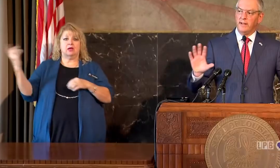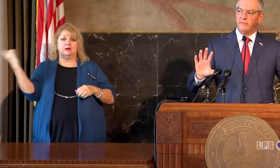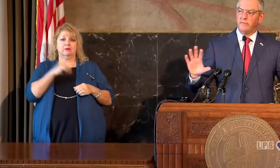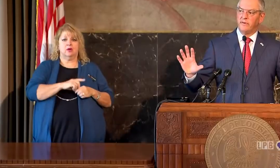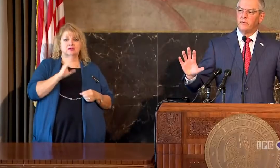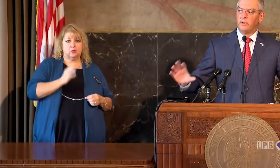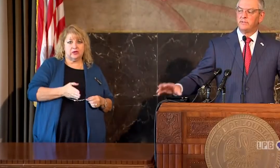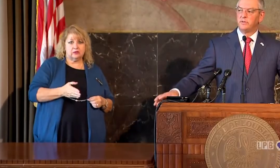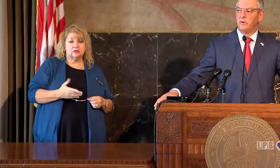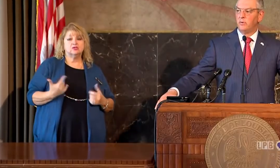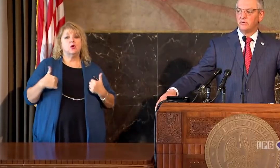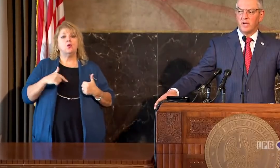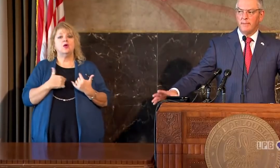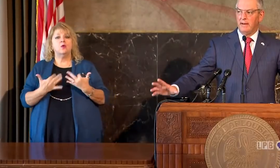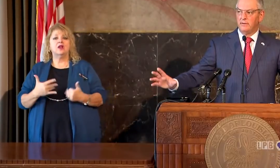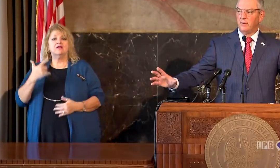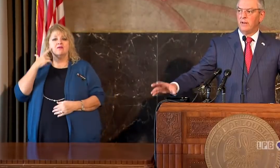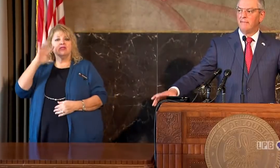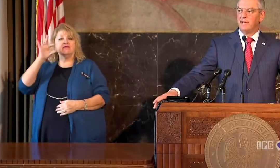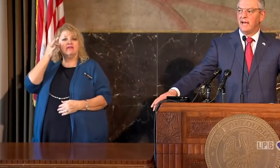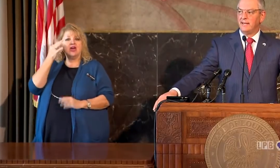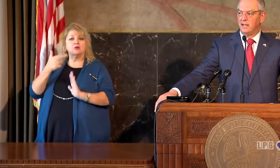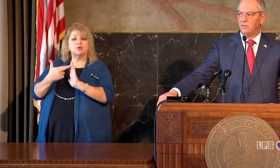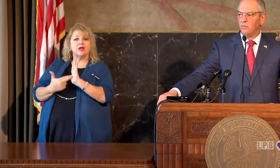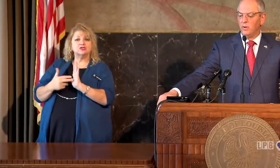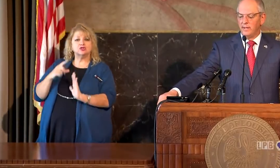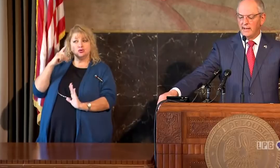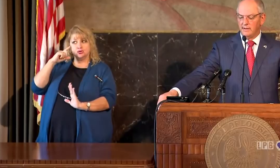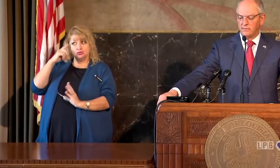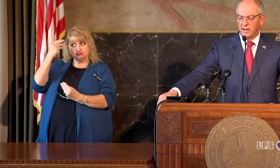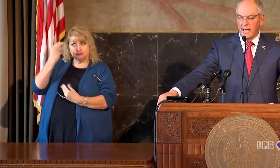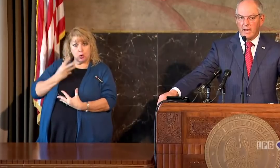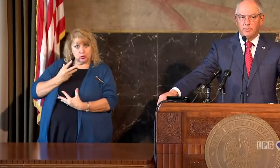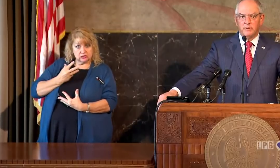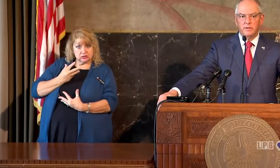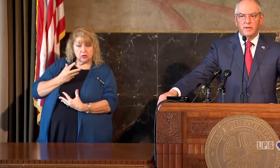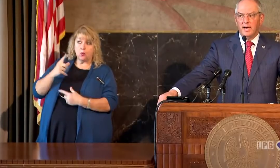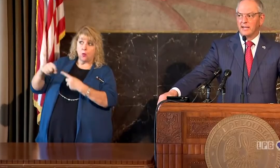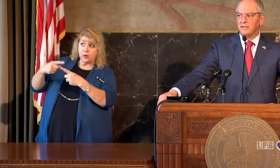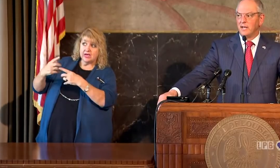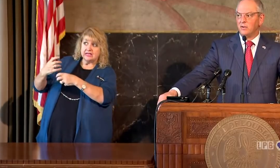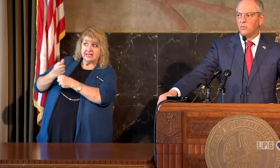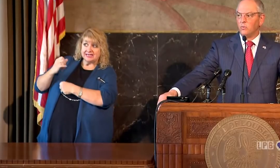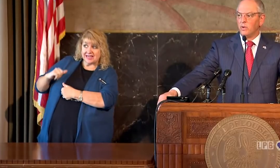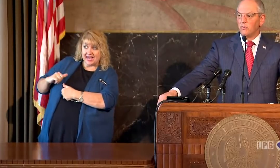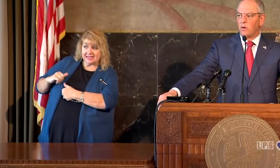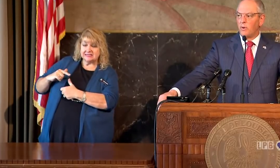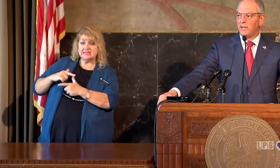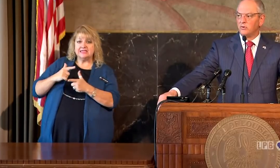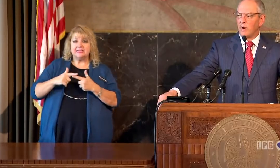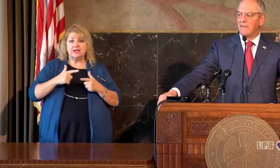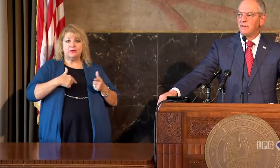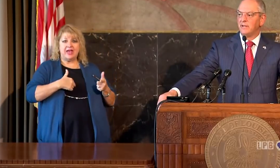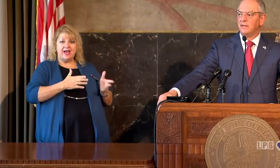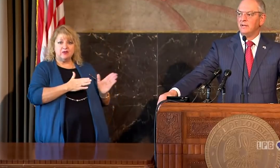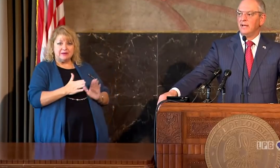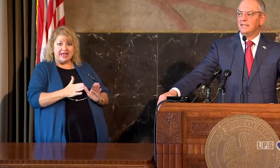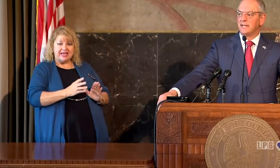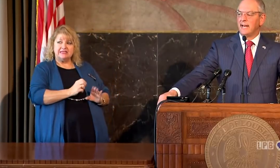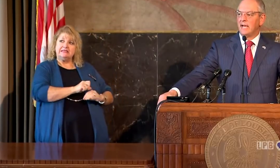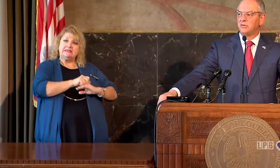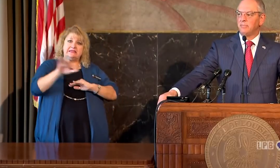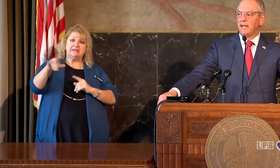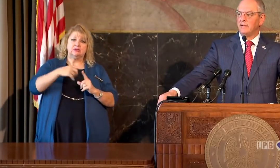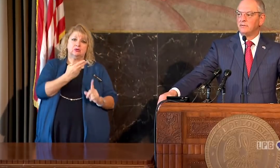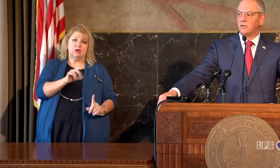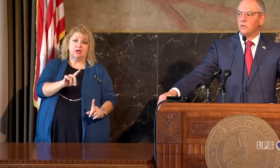we're waiting for the Federal Register notice to come out. Don't have any idea when that is going to happen. I can tell you we are already drafting a